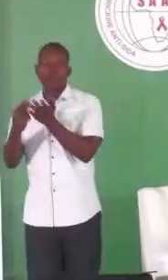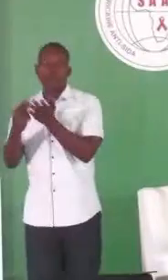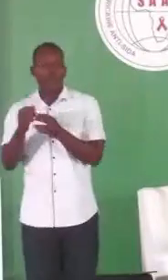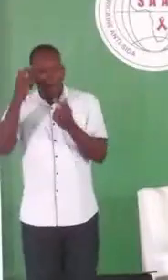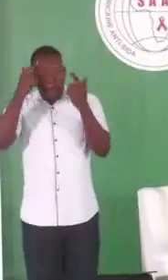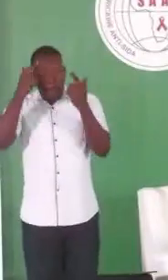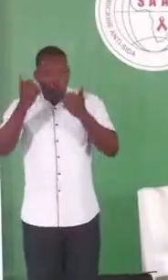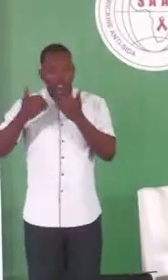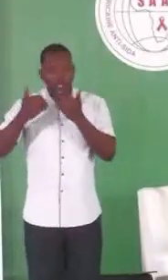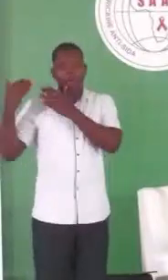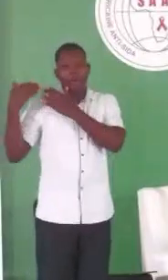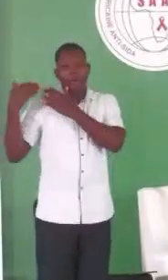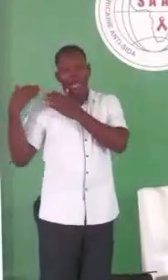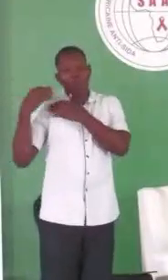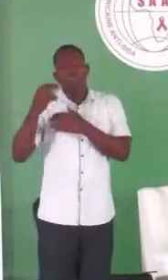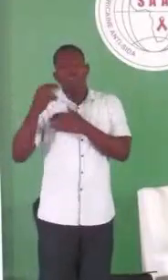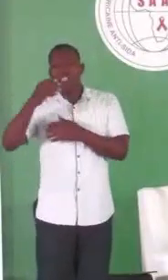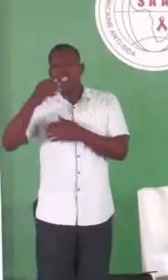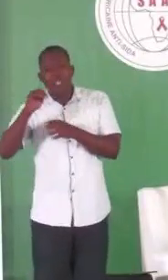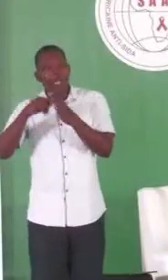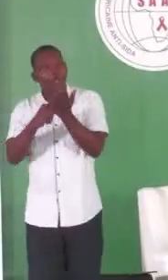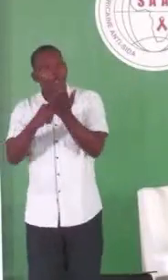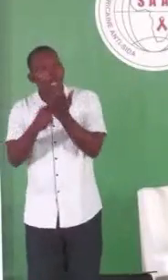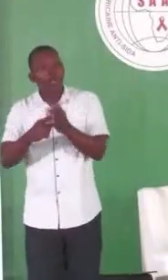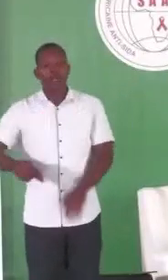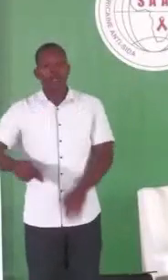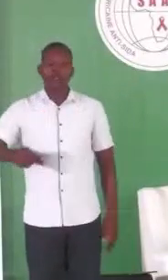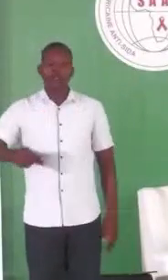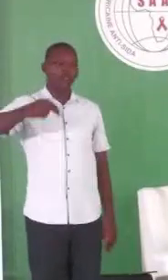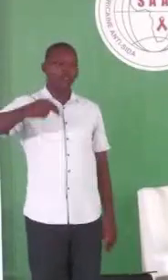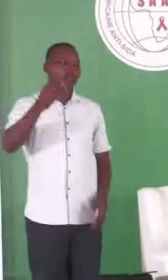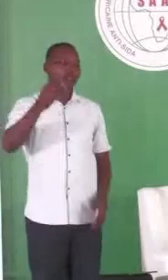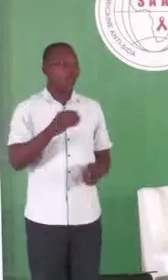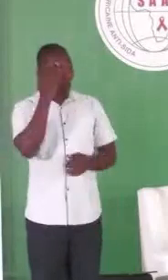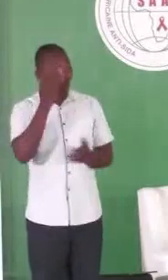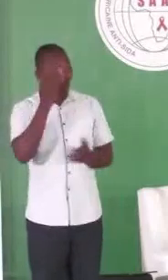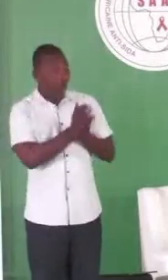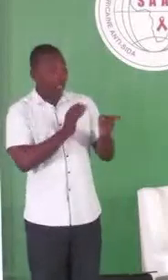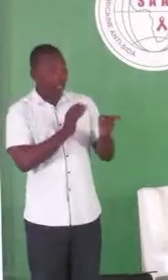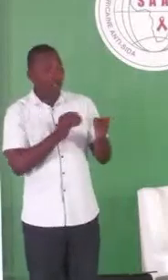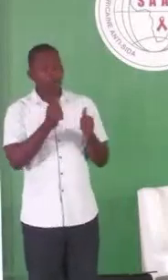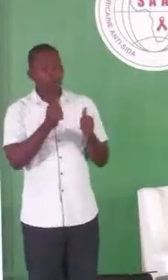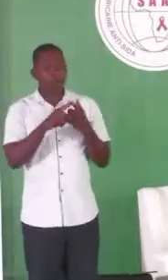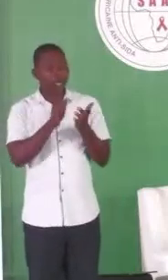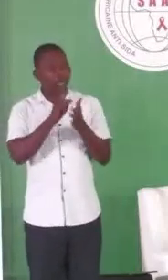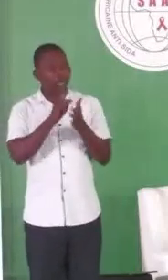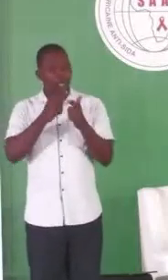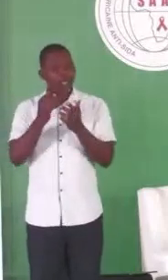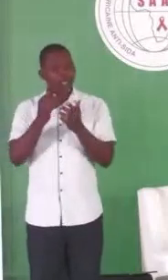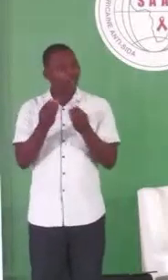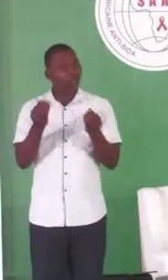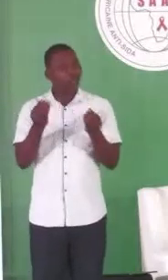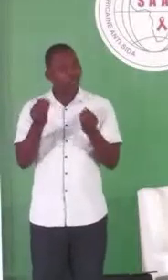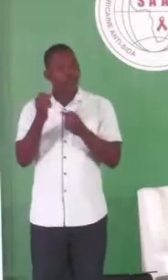hepatitis B in Uganda is very high. And you know what, you're right, it's possible that in the next few years, Uganda will be